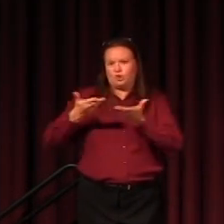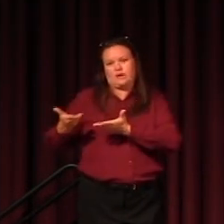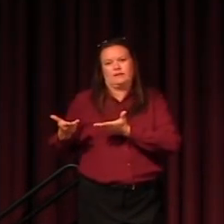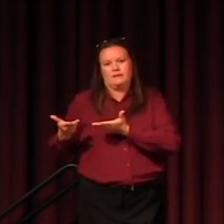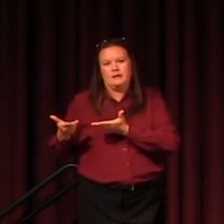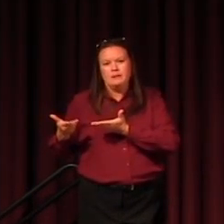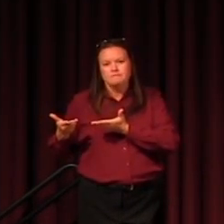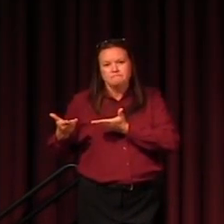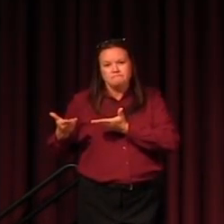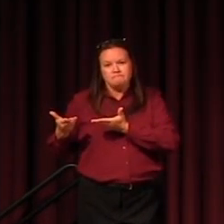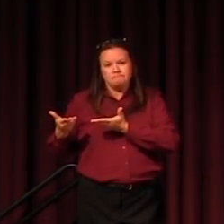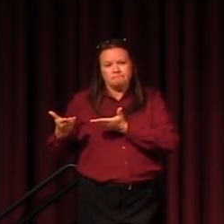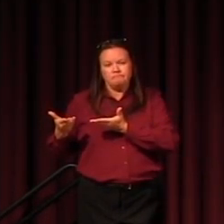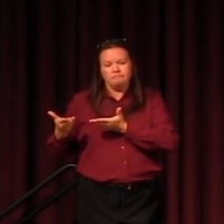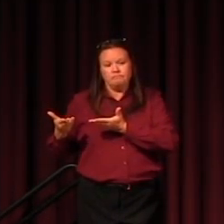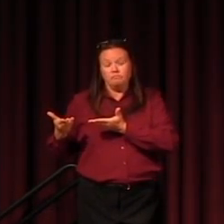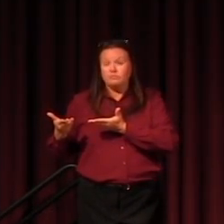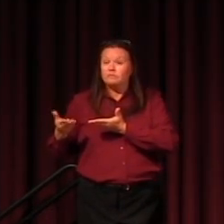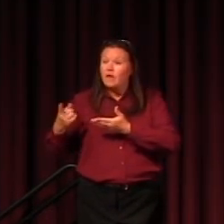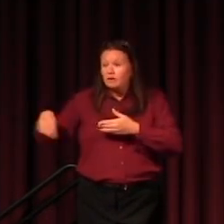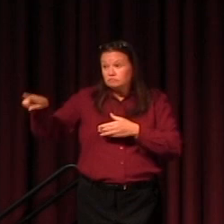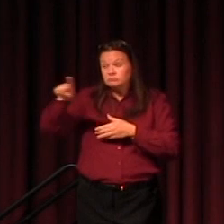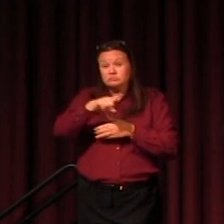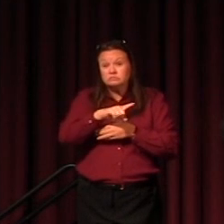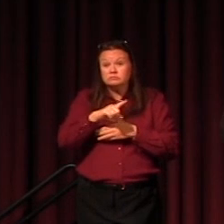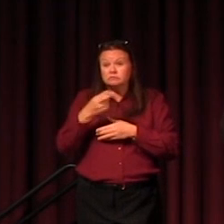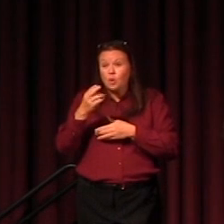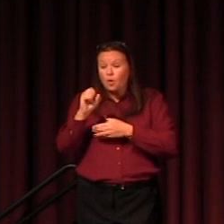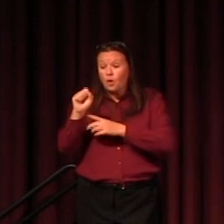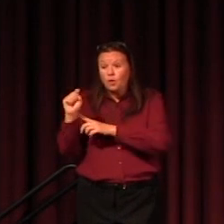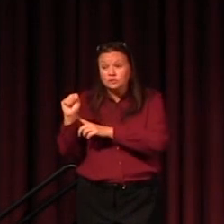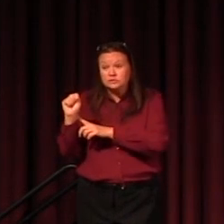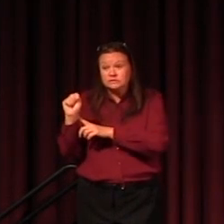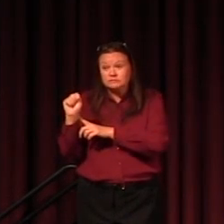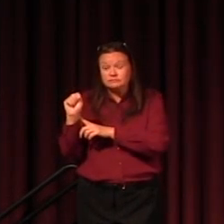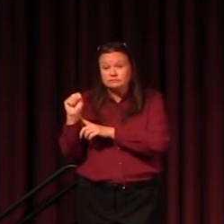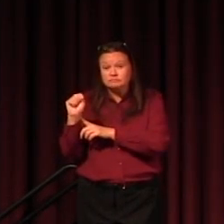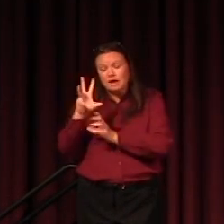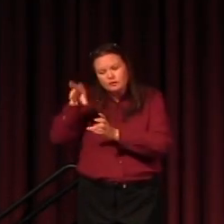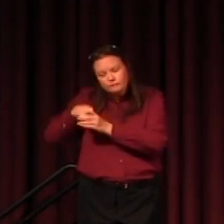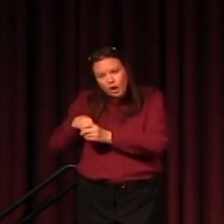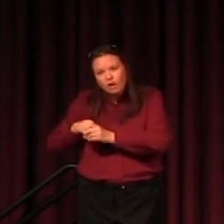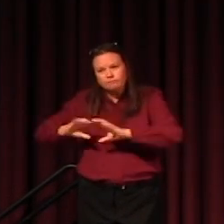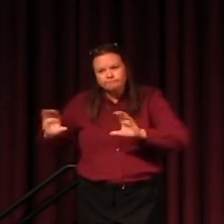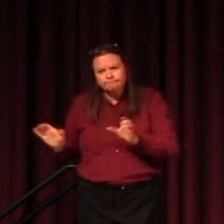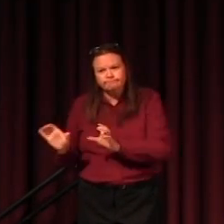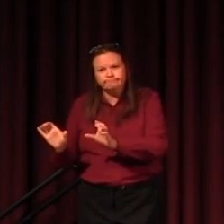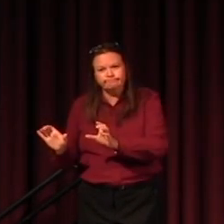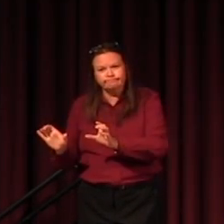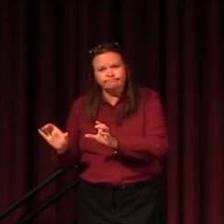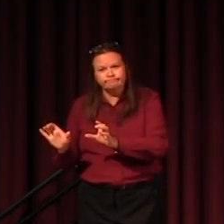And have a shared hosting. All be co-hosts of what we're trying to accomplish together.